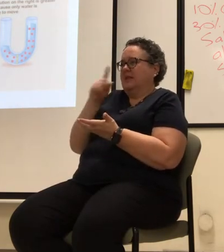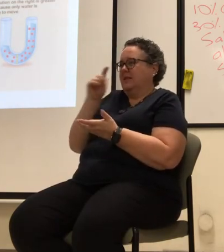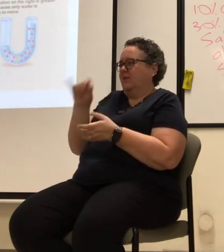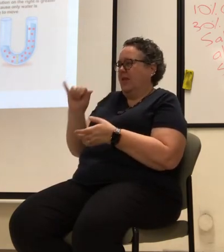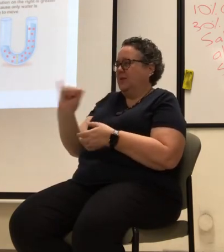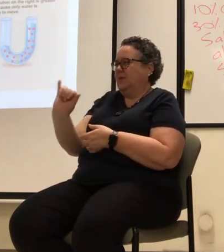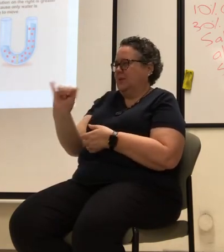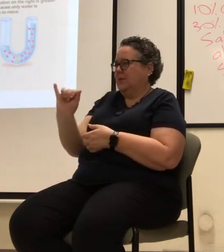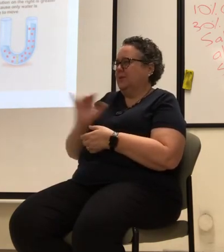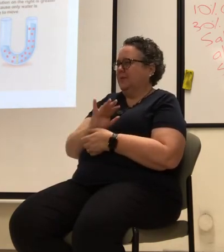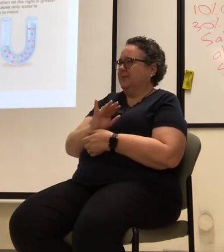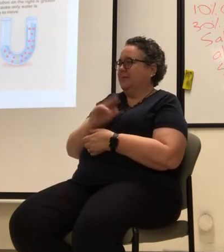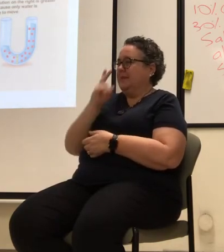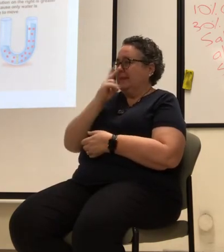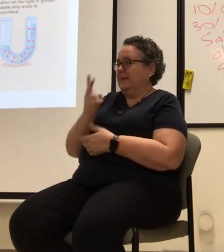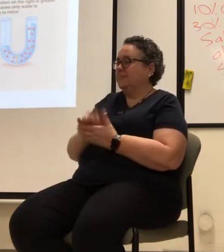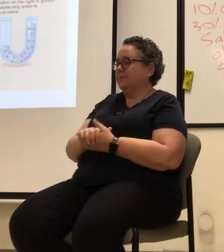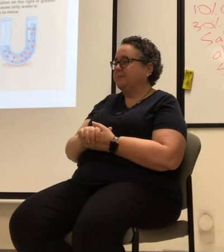that. And